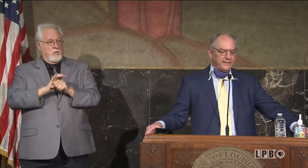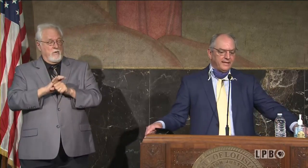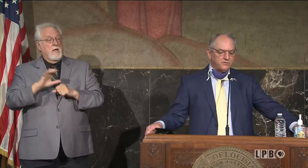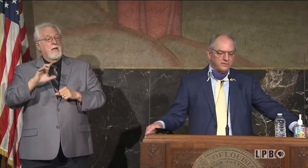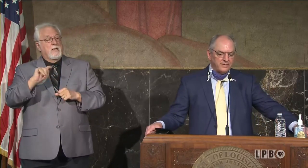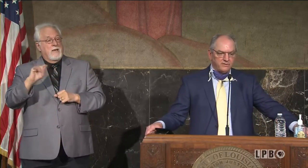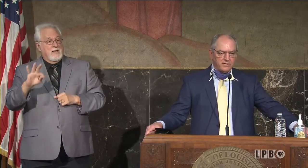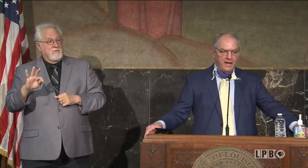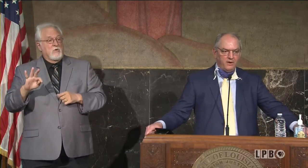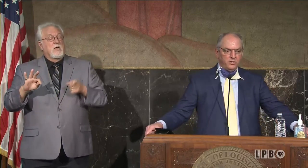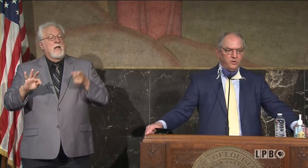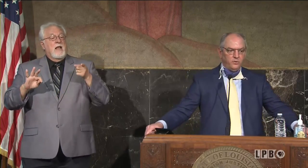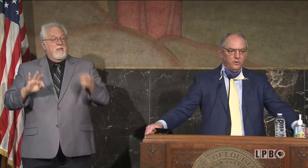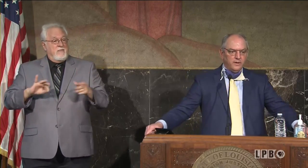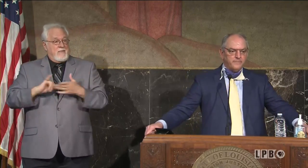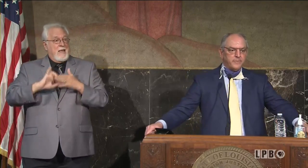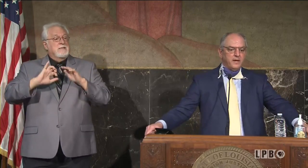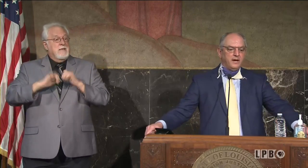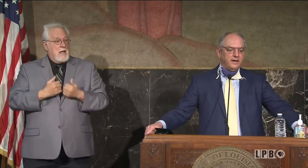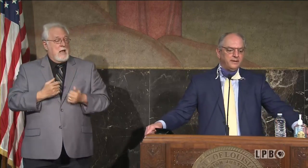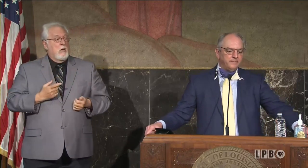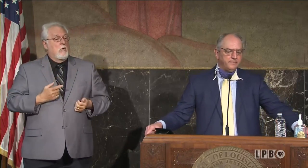I think that's how you